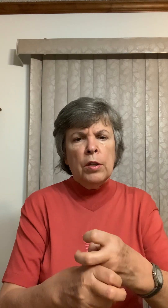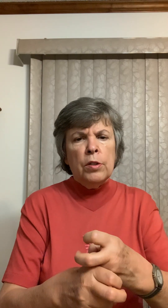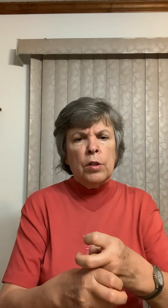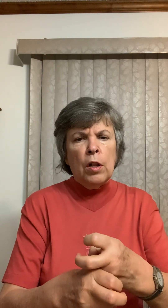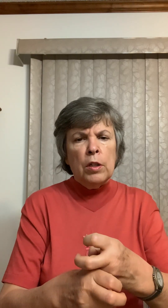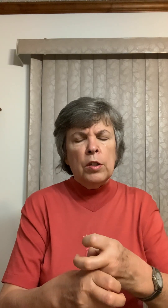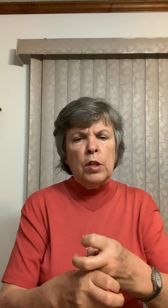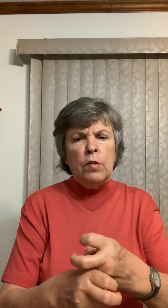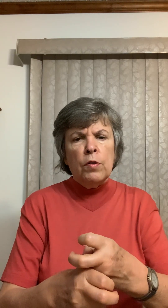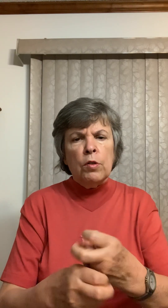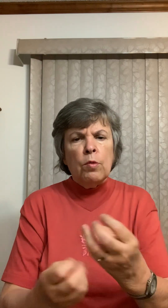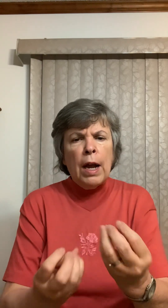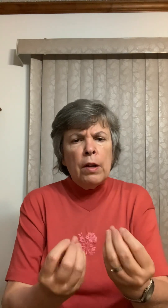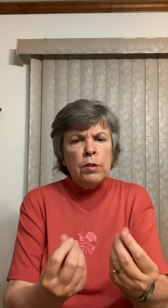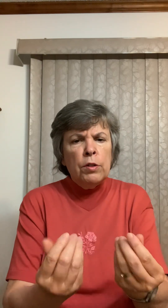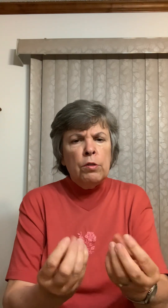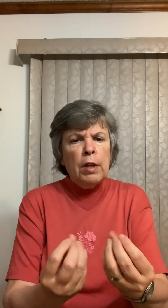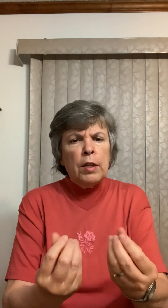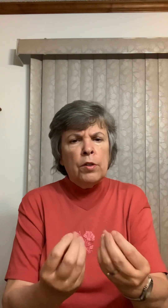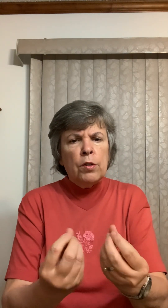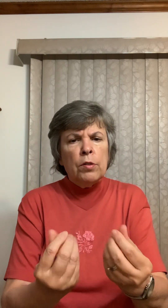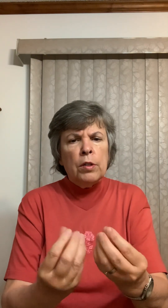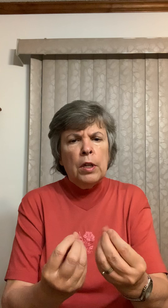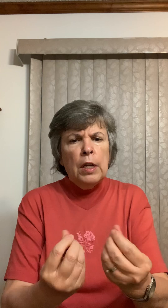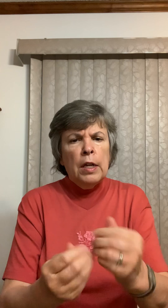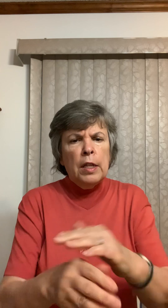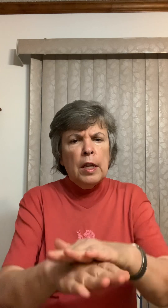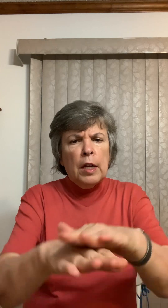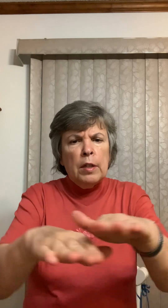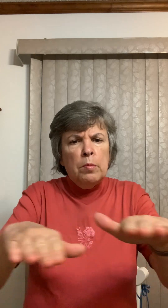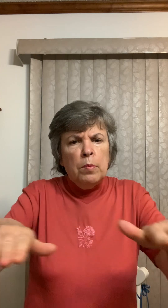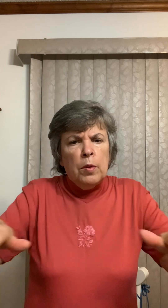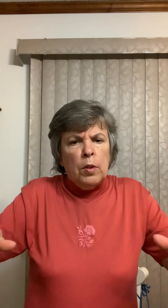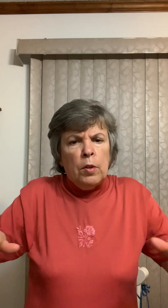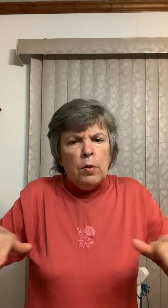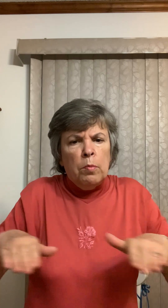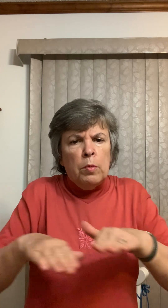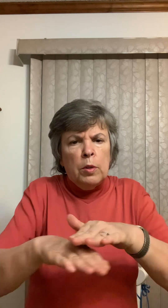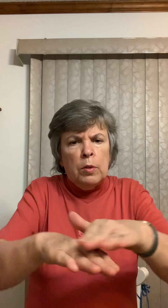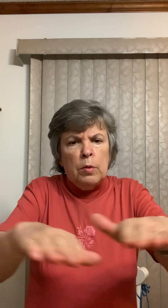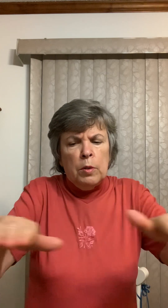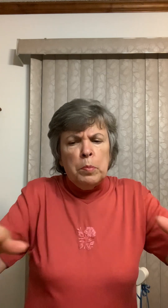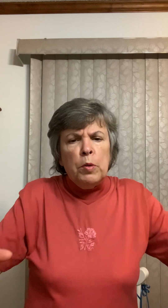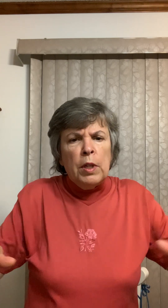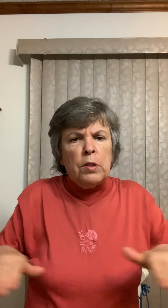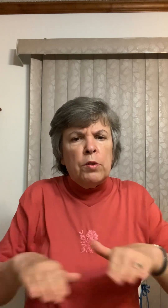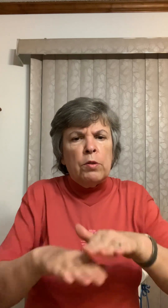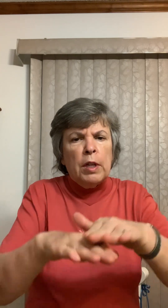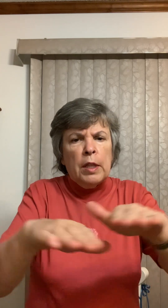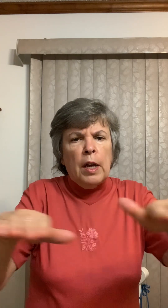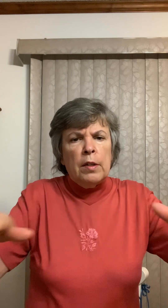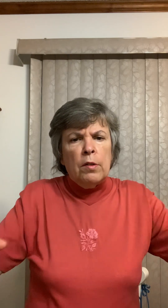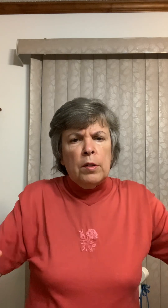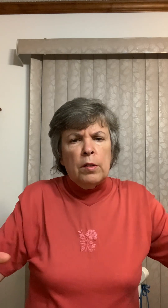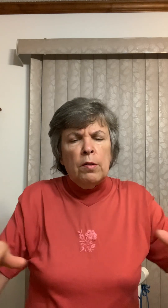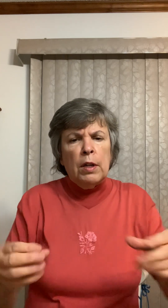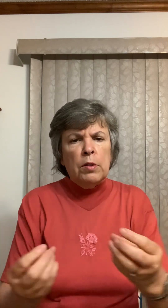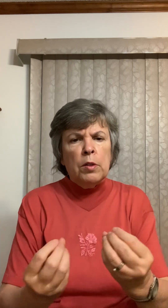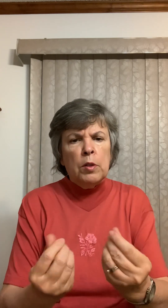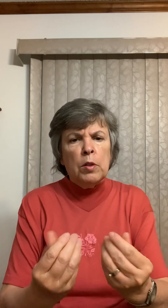Solid. For ground, you do like dirt, and then I smooth out the dirt like that onto the ground. So